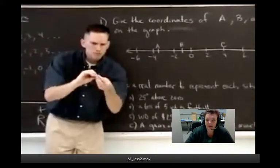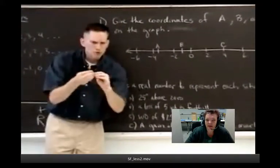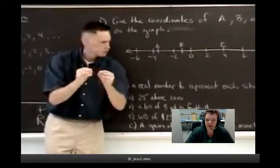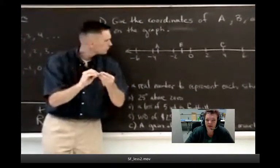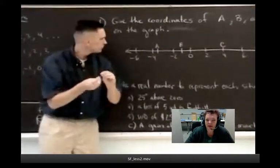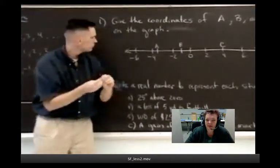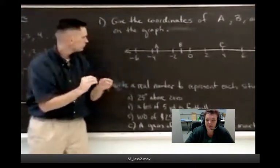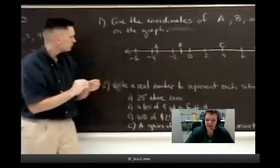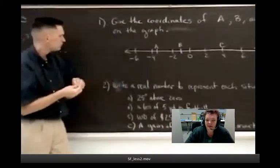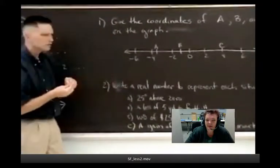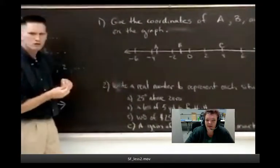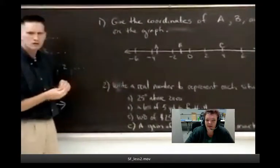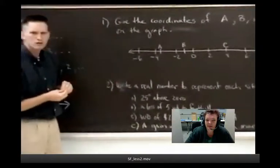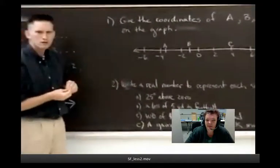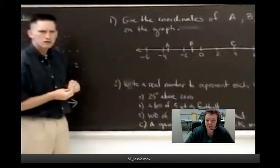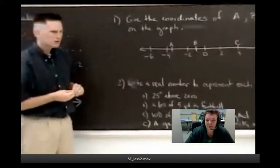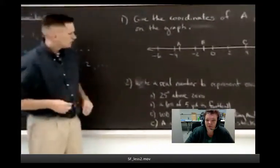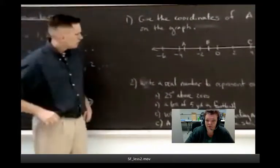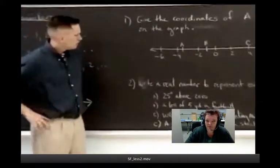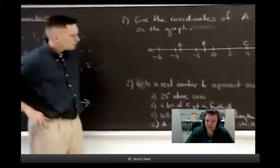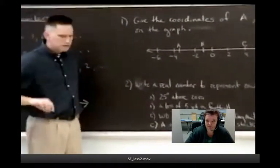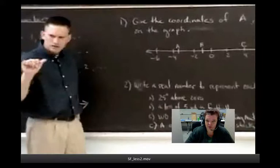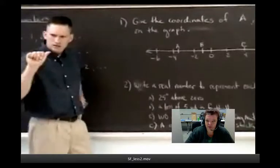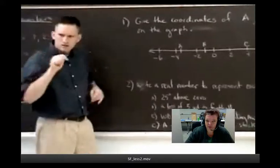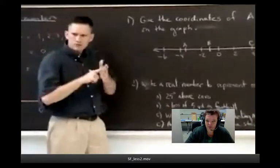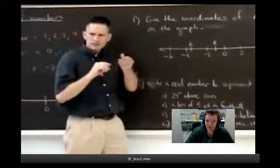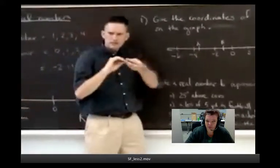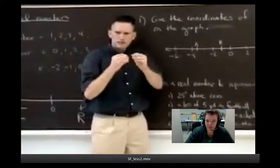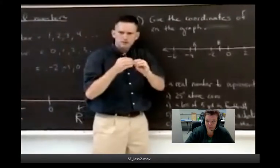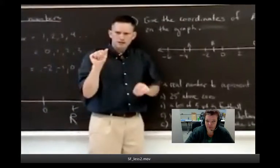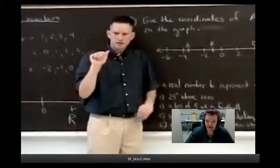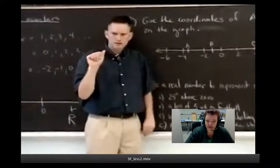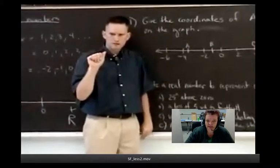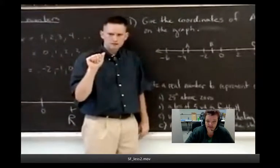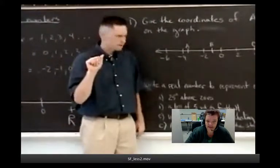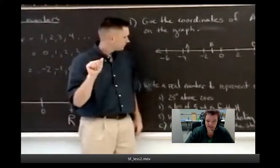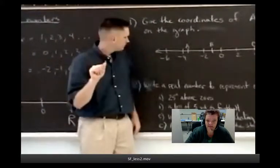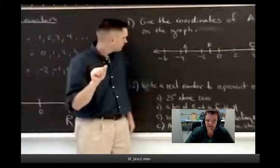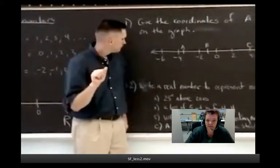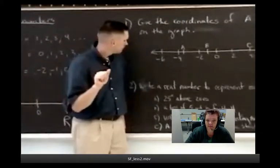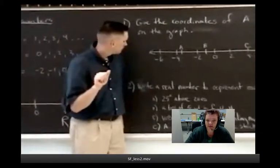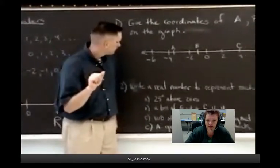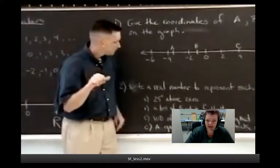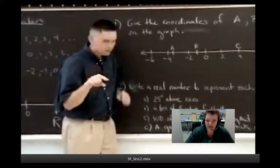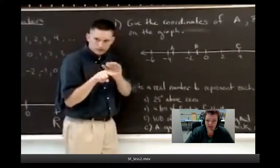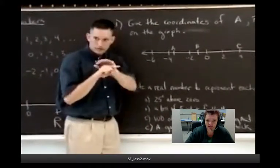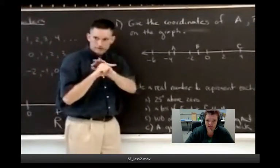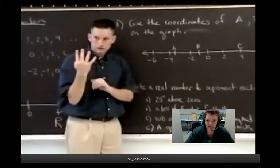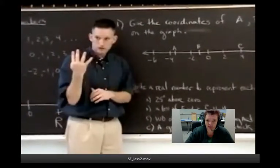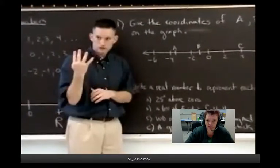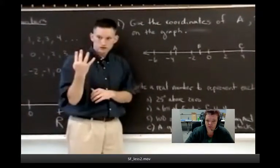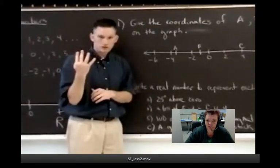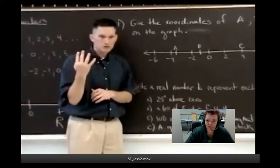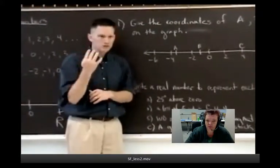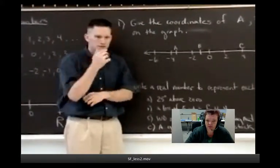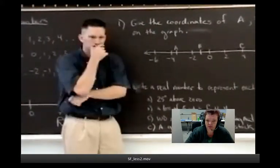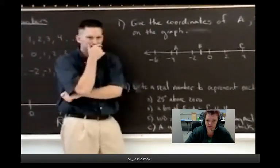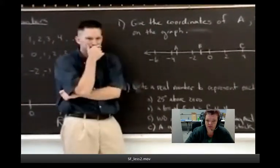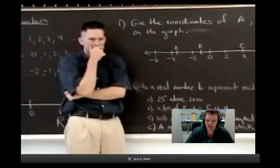Now I want you to tell me the coordinates for all of A, B, and C. Where is A on the number line? What's the coordinate?